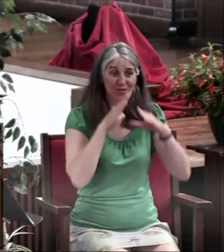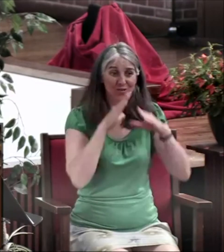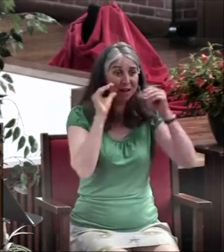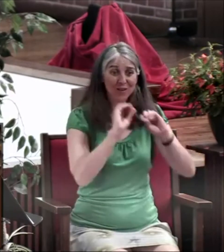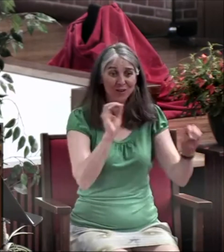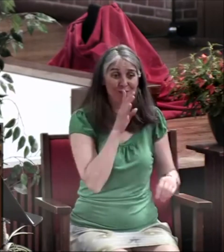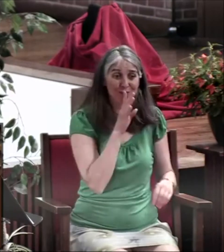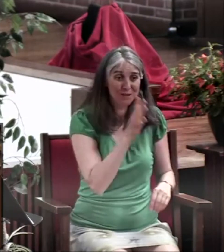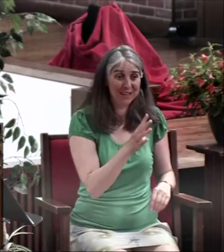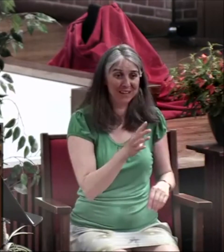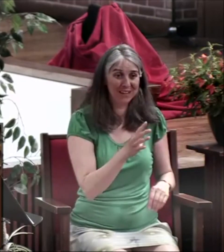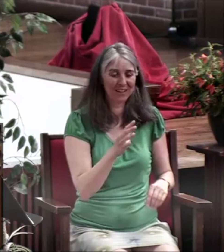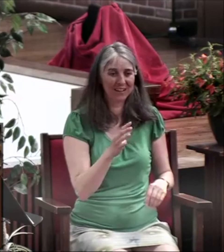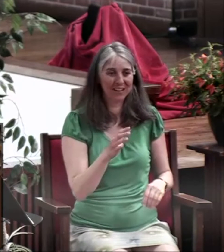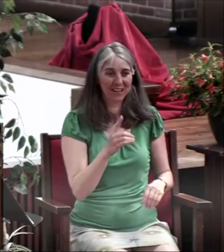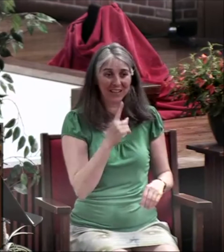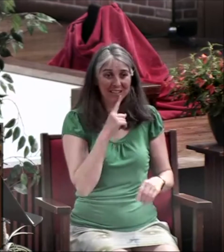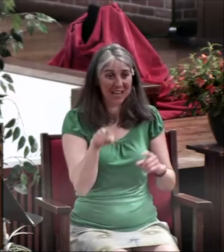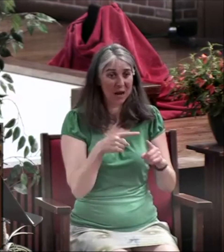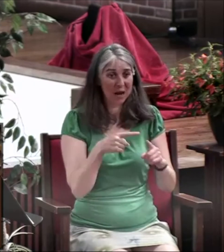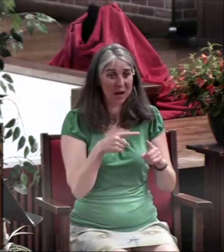Then Kirster says about his cousin